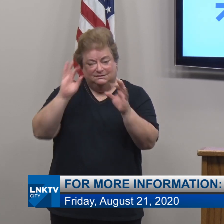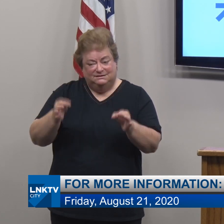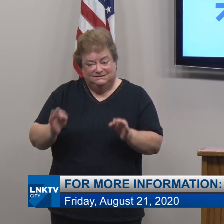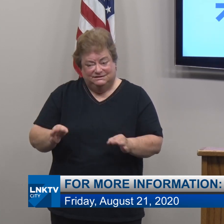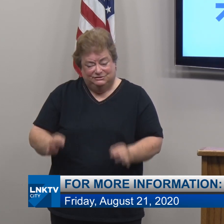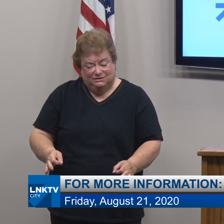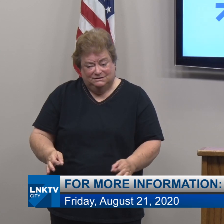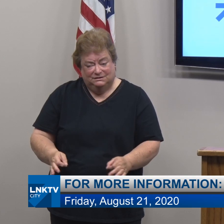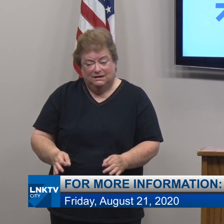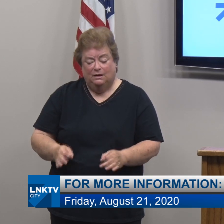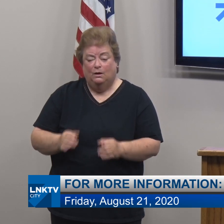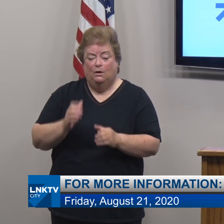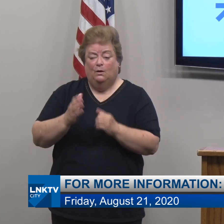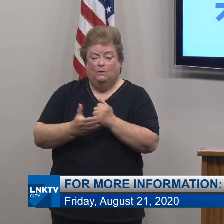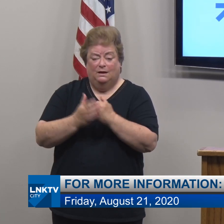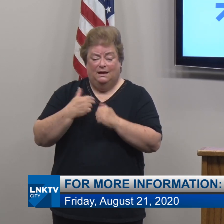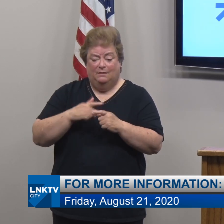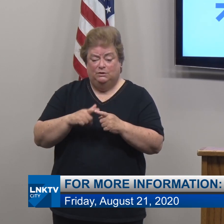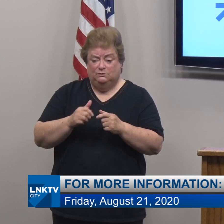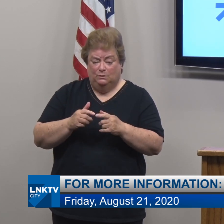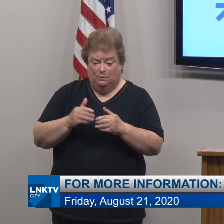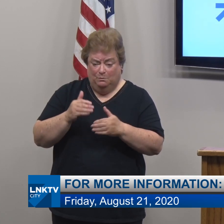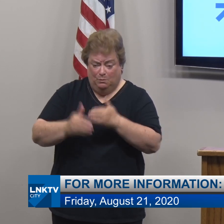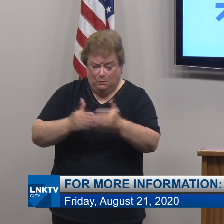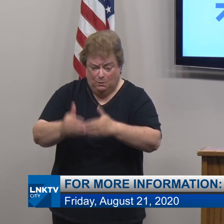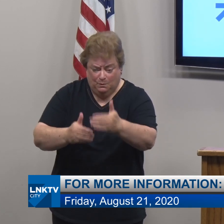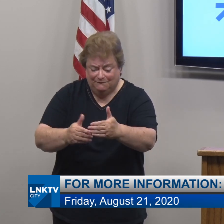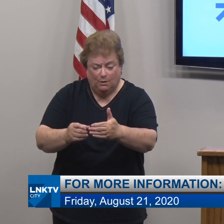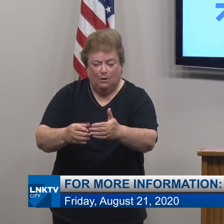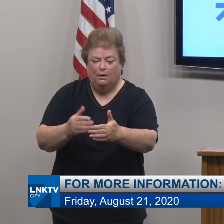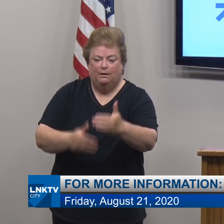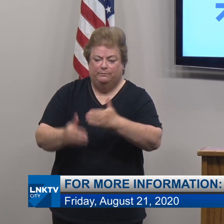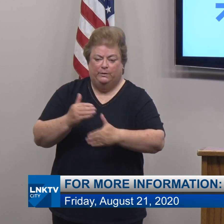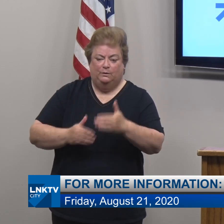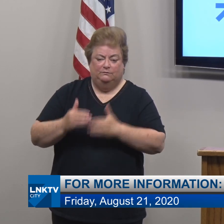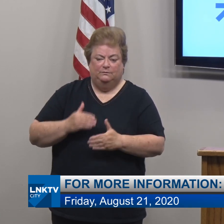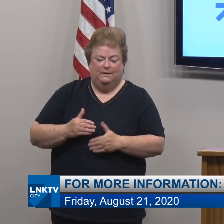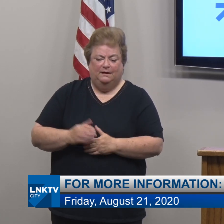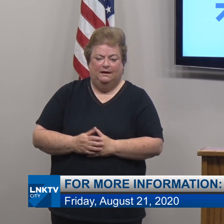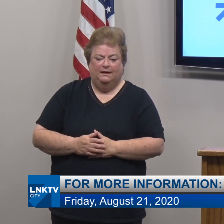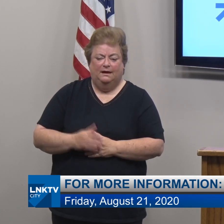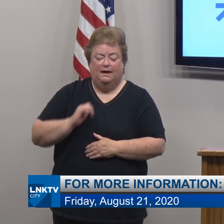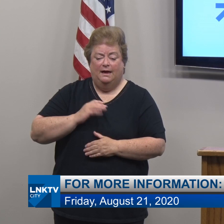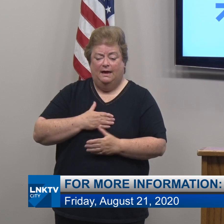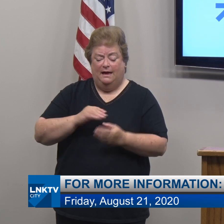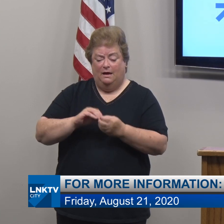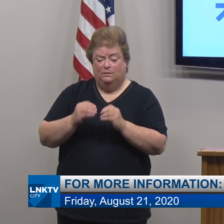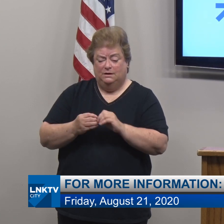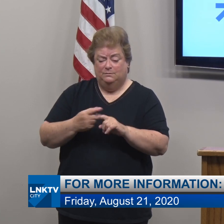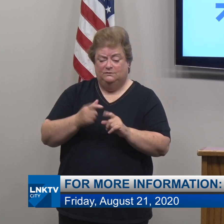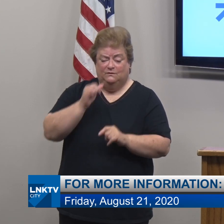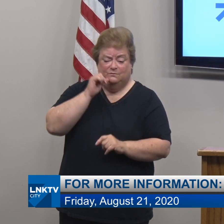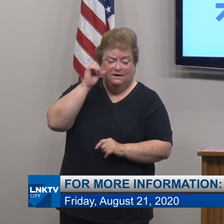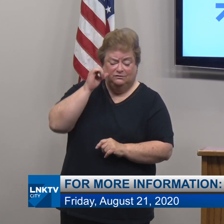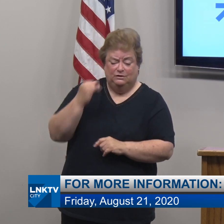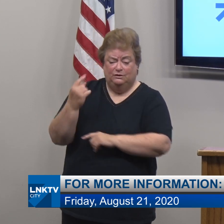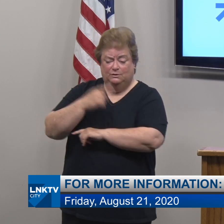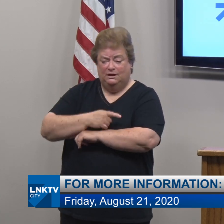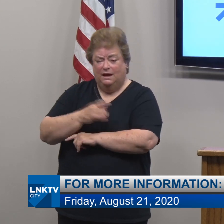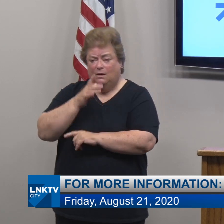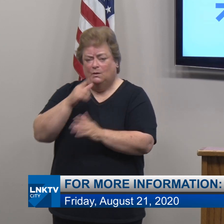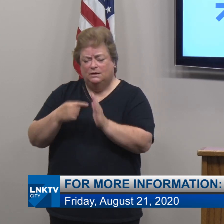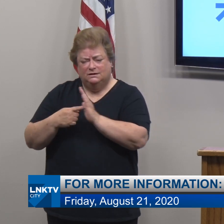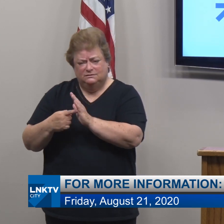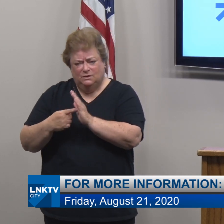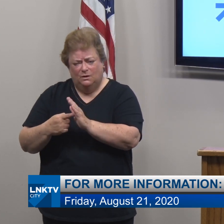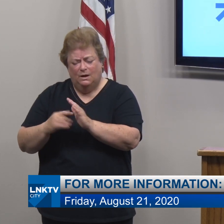propel us forward or pull us back. Our case numbers from yesterday and today demonstrate why we